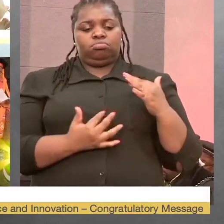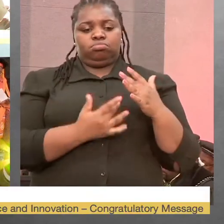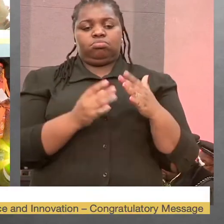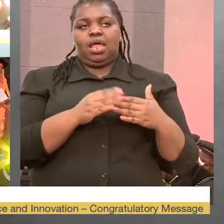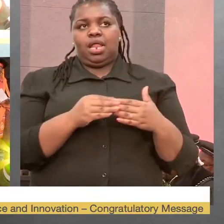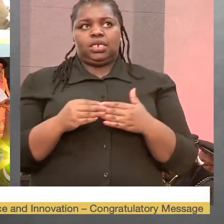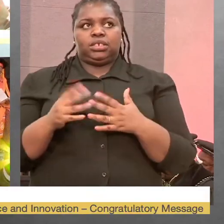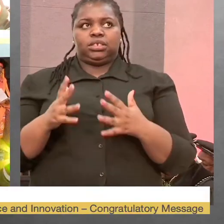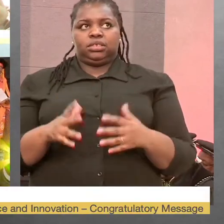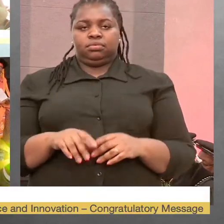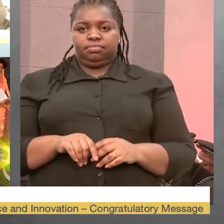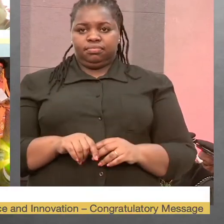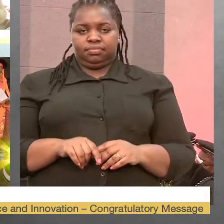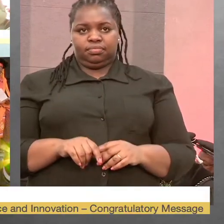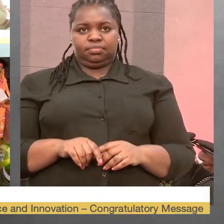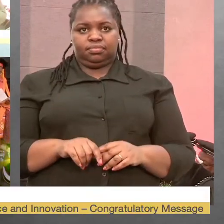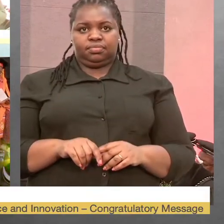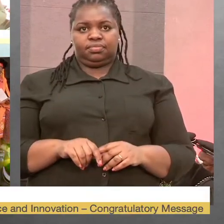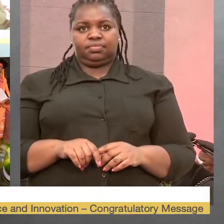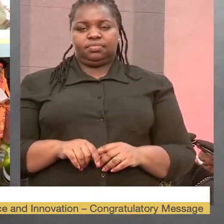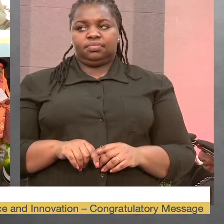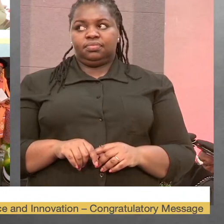leaders.